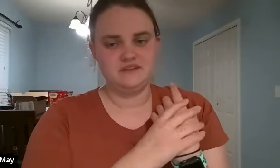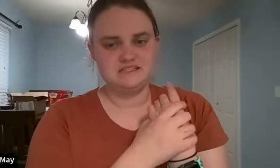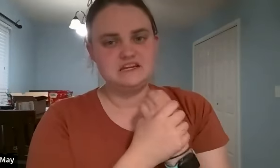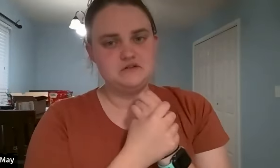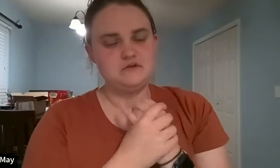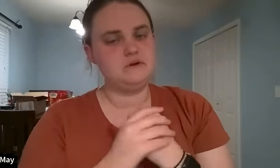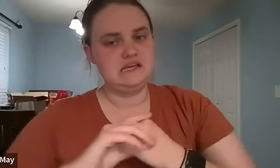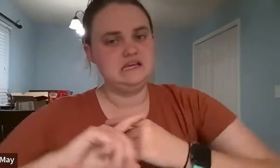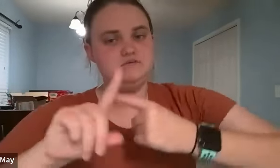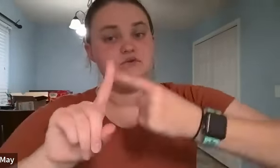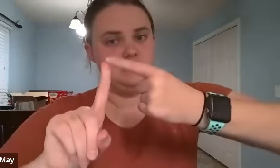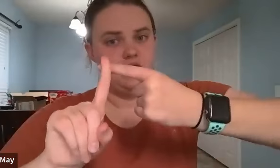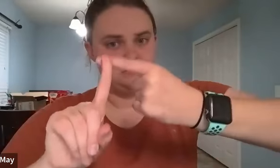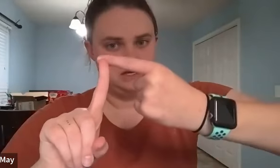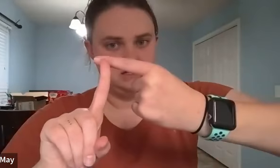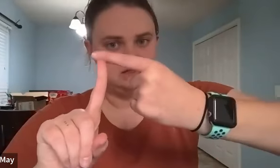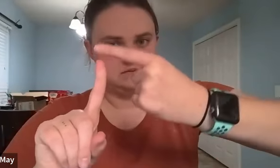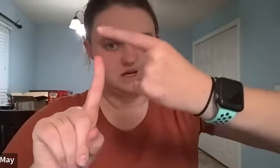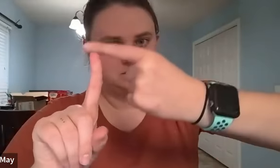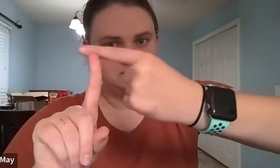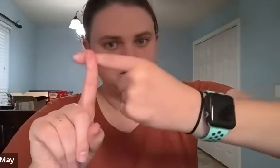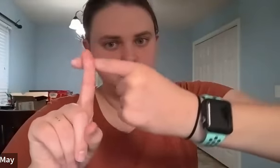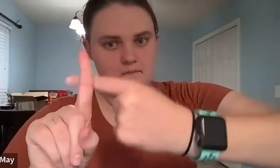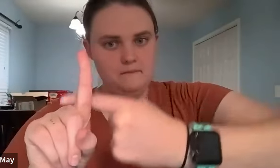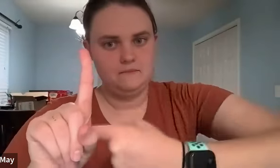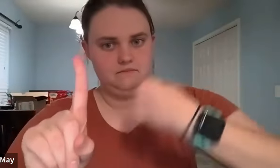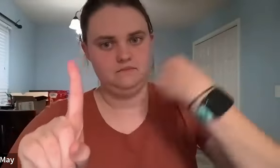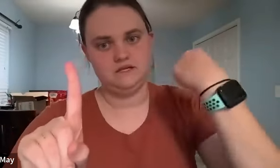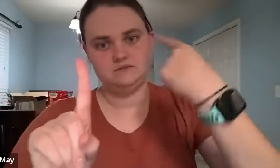Because I know they're really, really complicated sometimes. Last month.